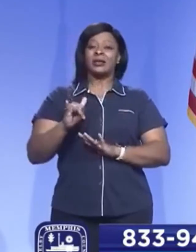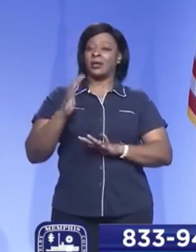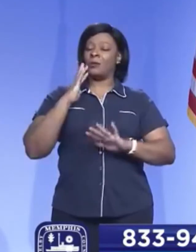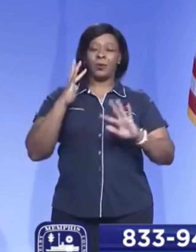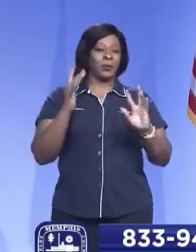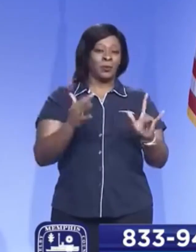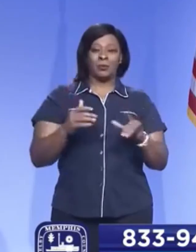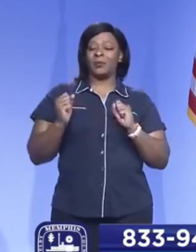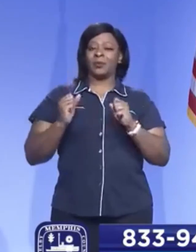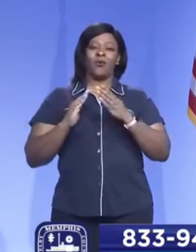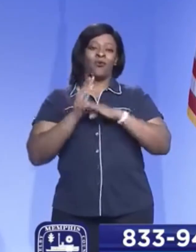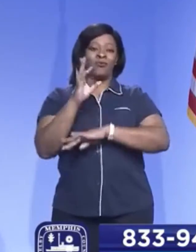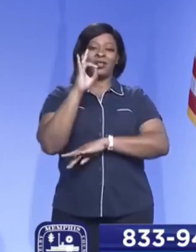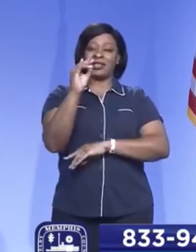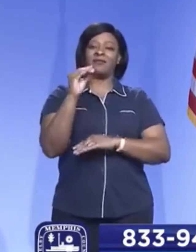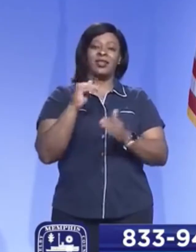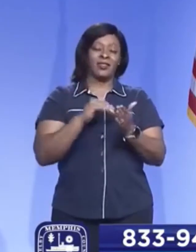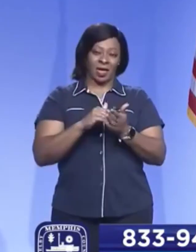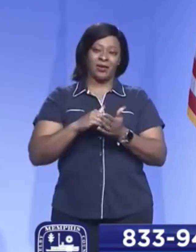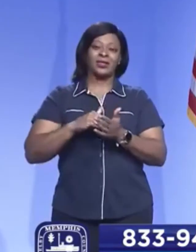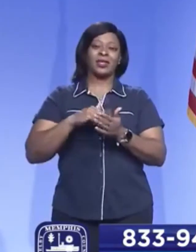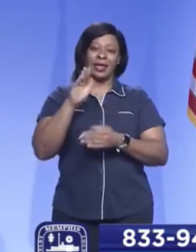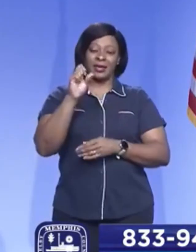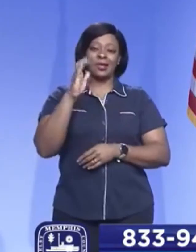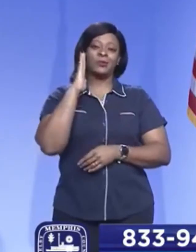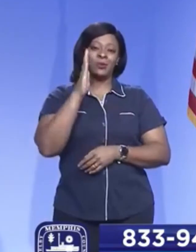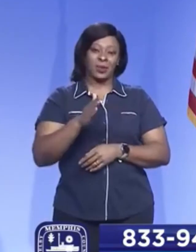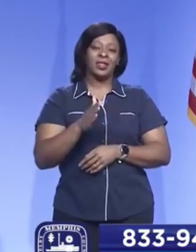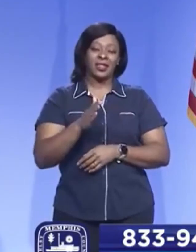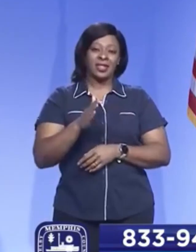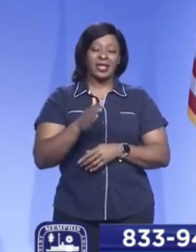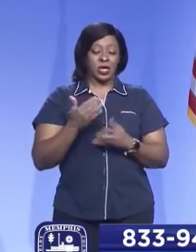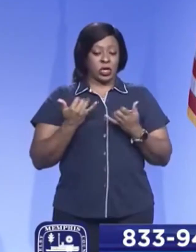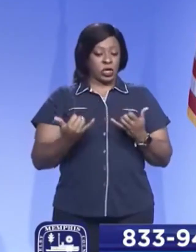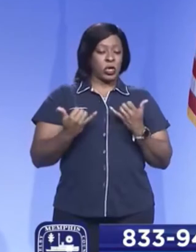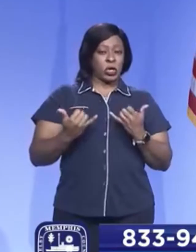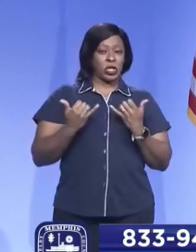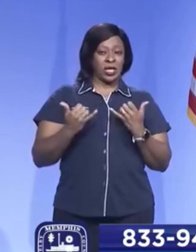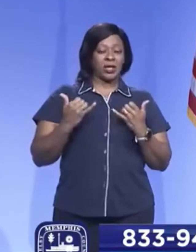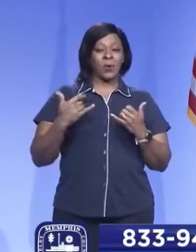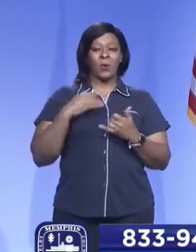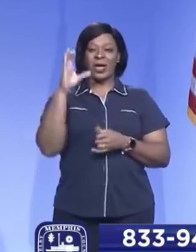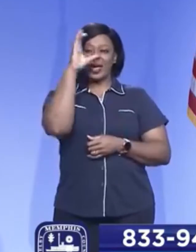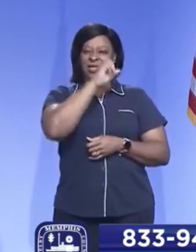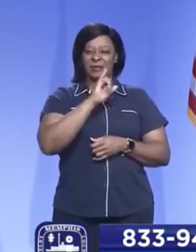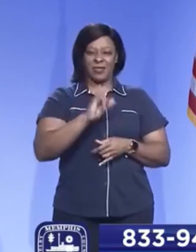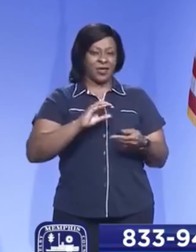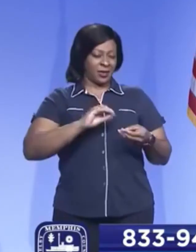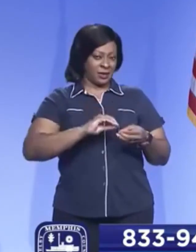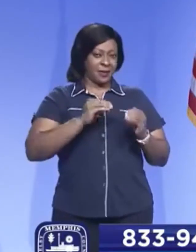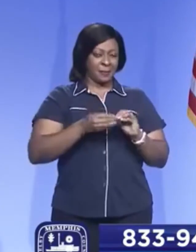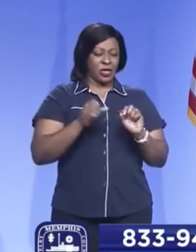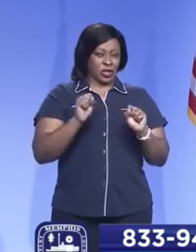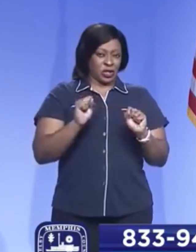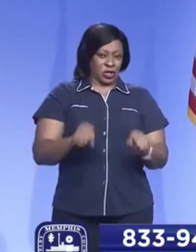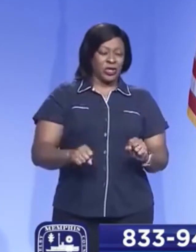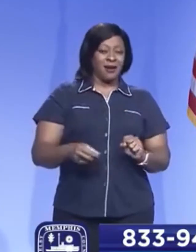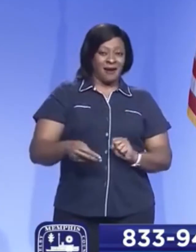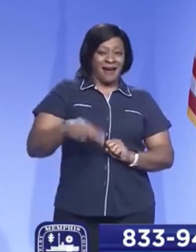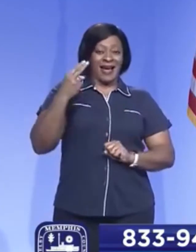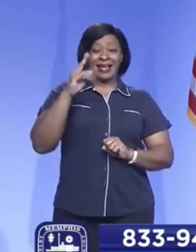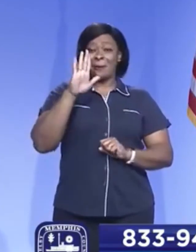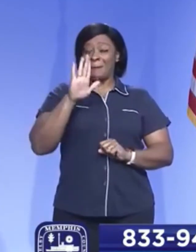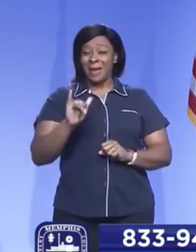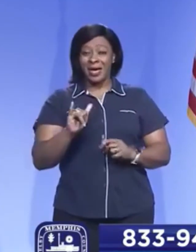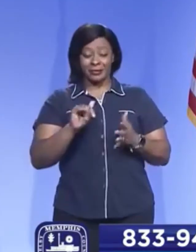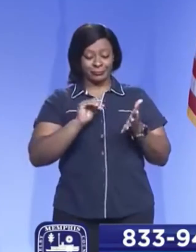be at over 70,000 cases. At the current time, we're estimating that those numbers could be that high by the end